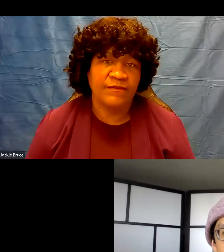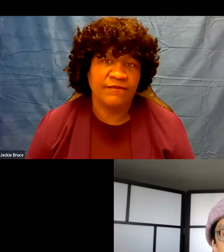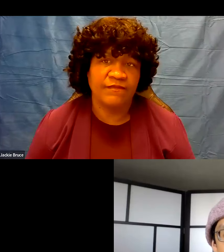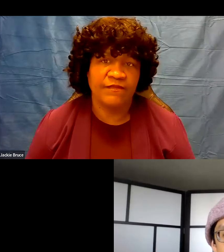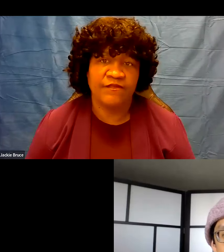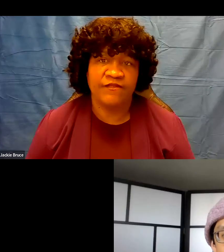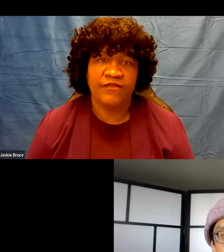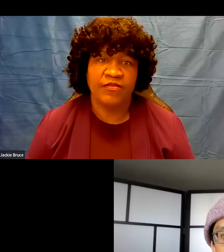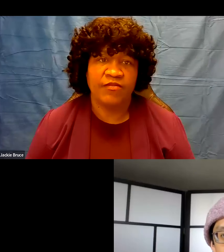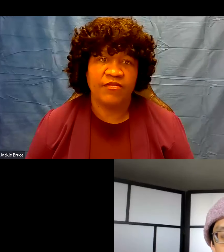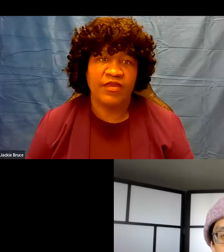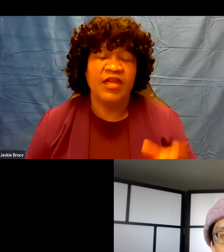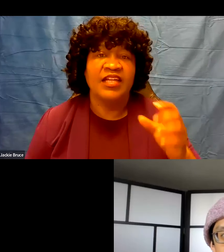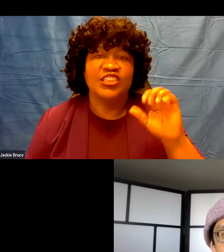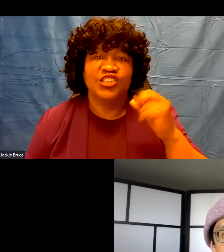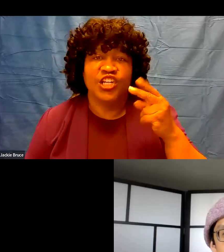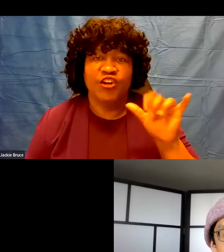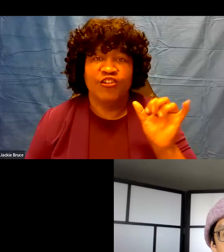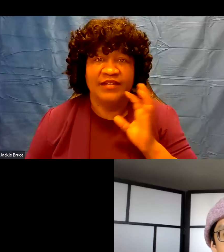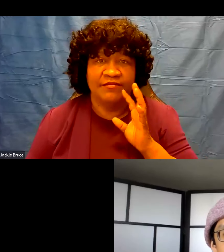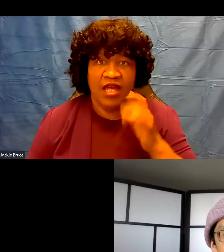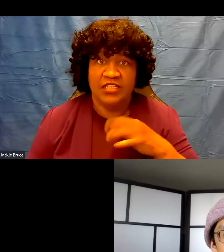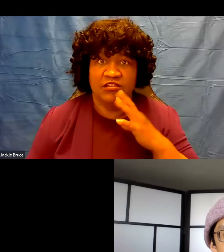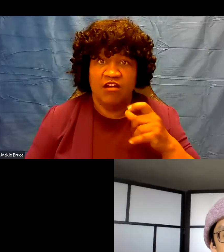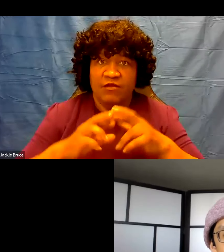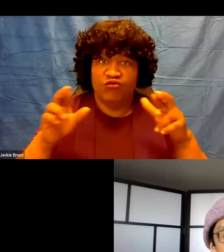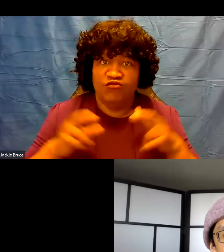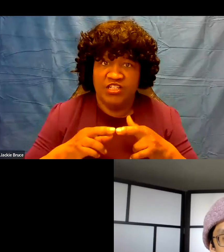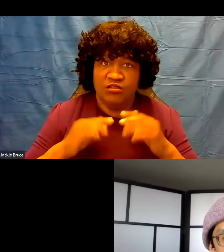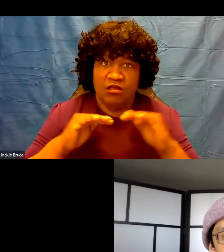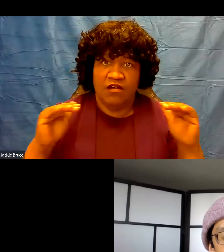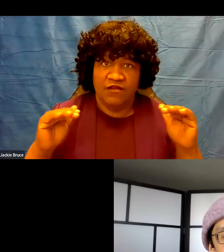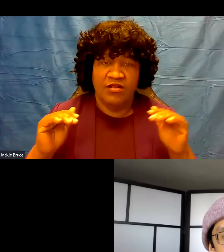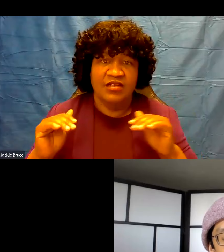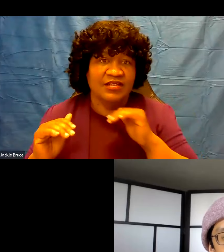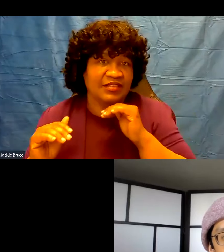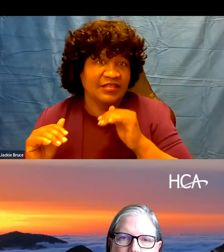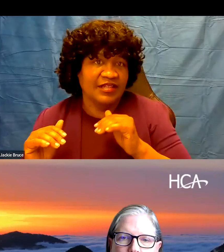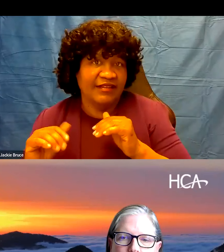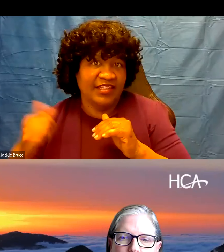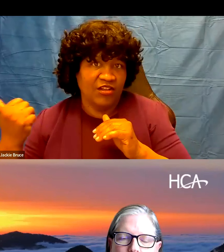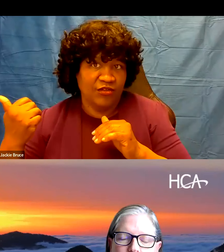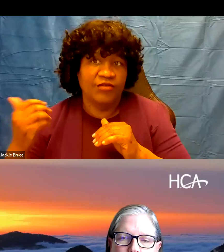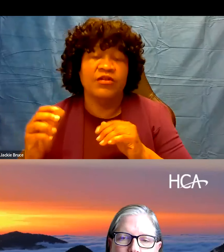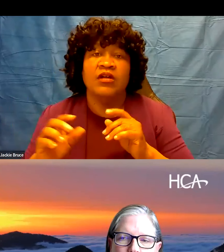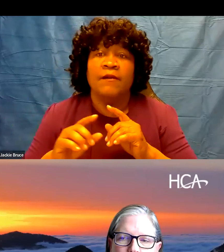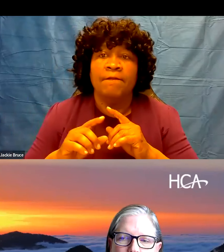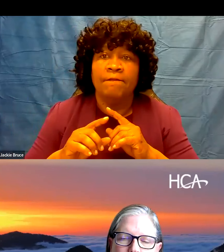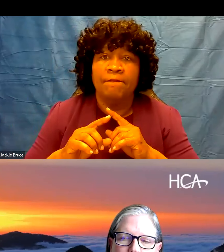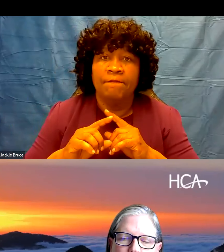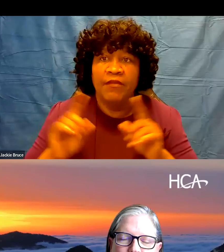Well, I can speak about from the regional level, not the 988 level, but